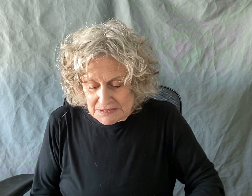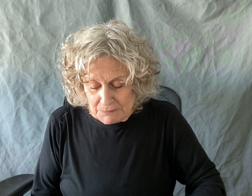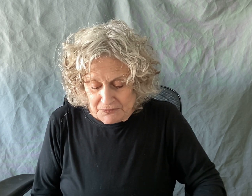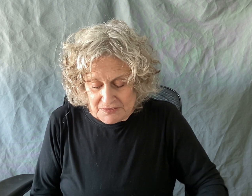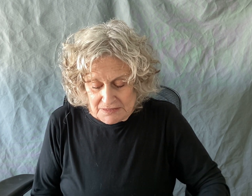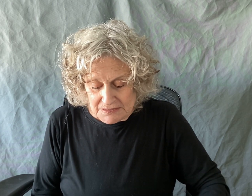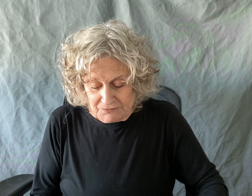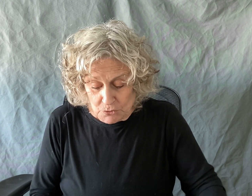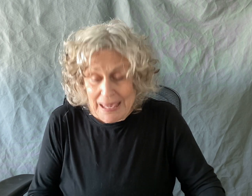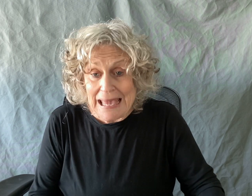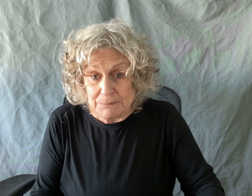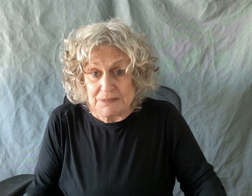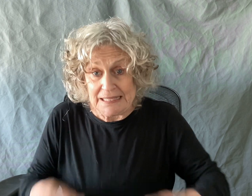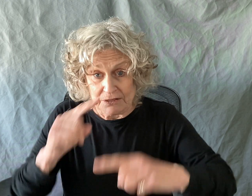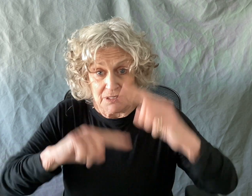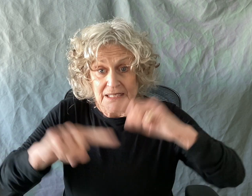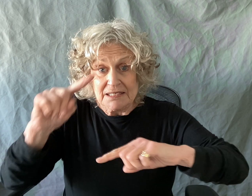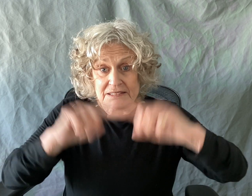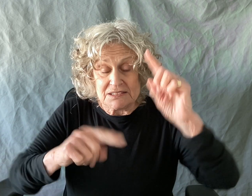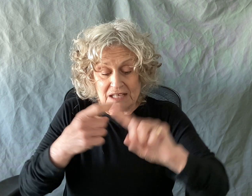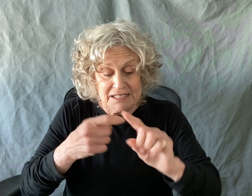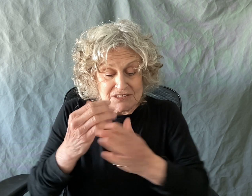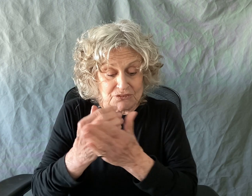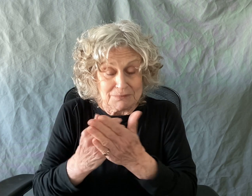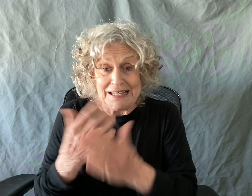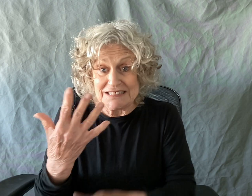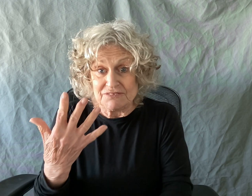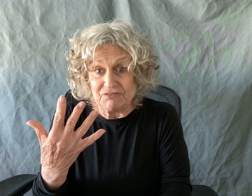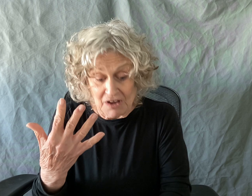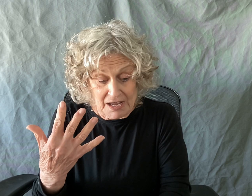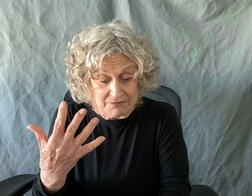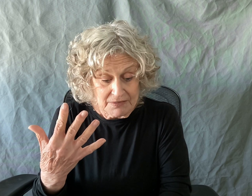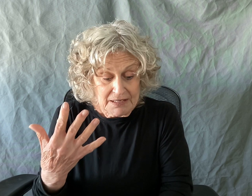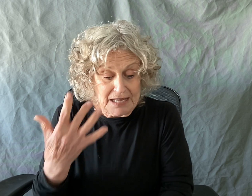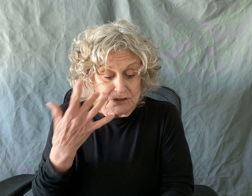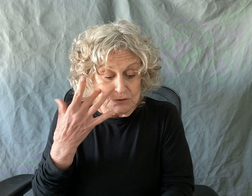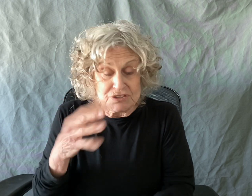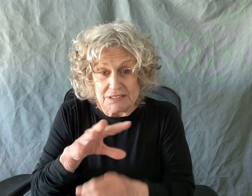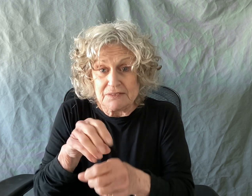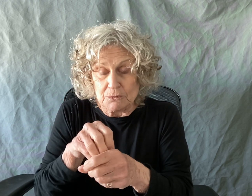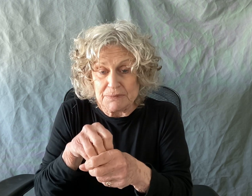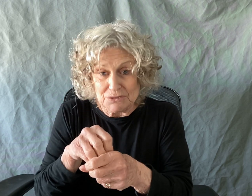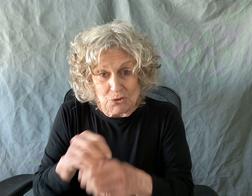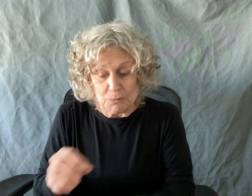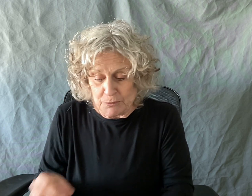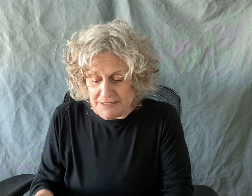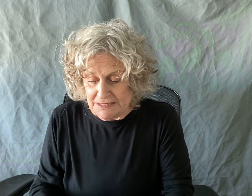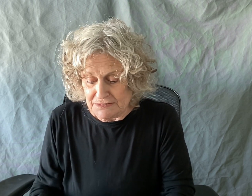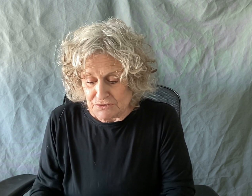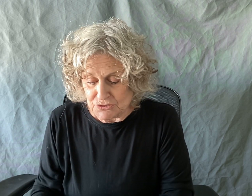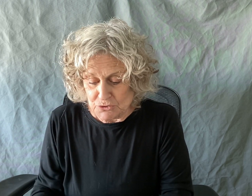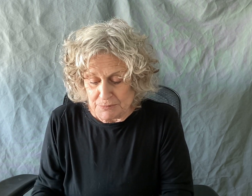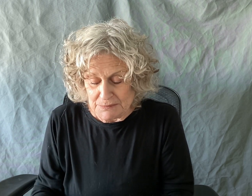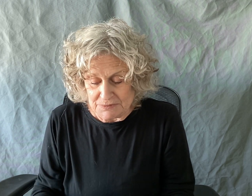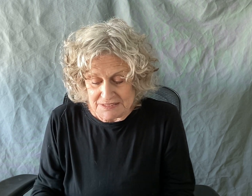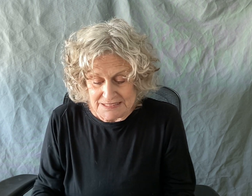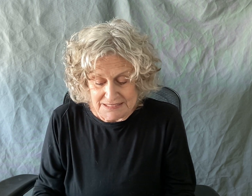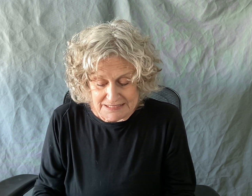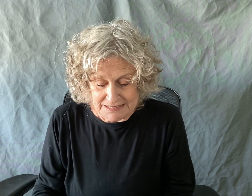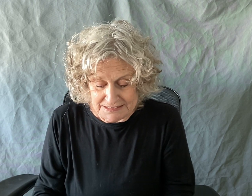of the vocabulary, the signs from lesson 5. And you'll see they'll be incorporated in there so you'll be able to see the